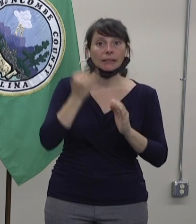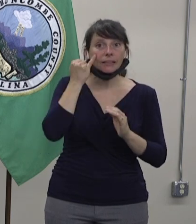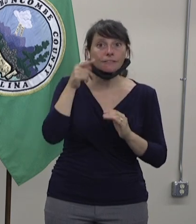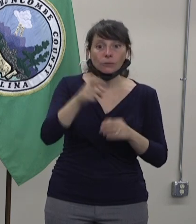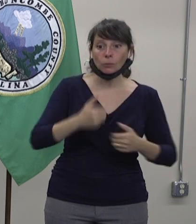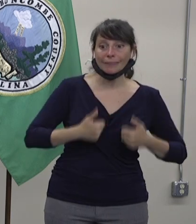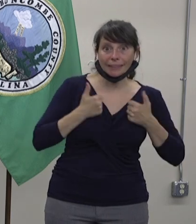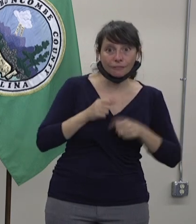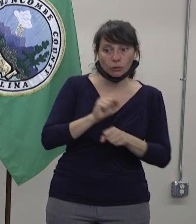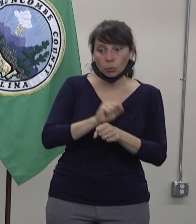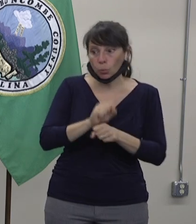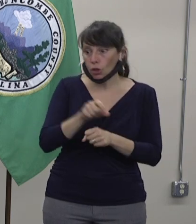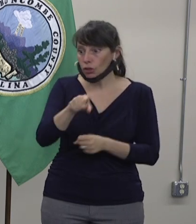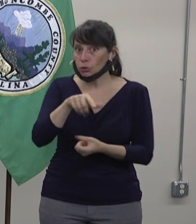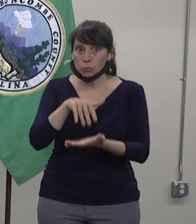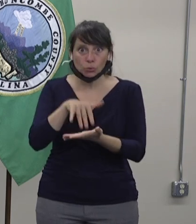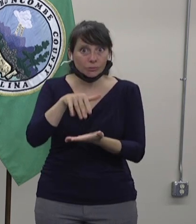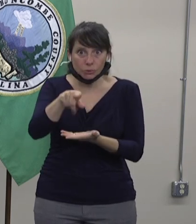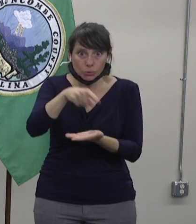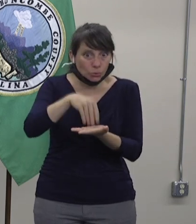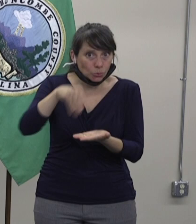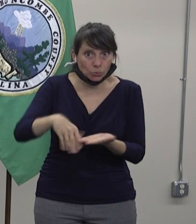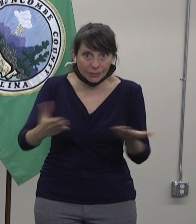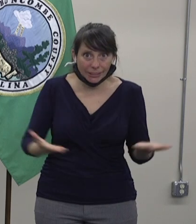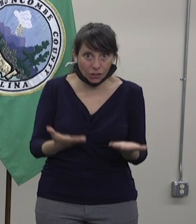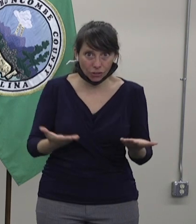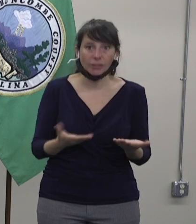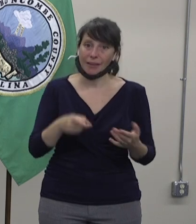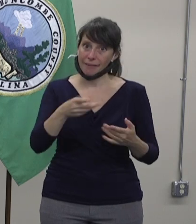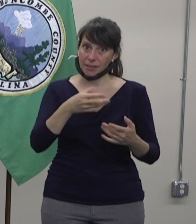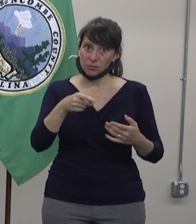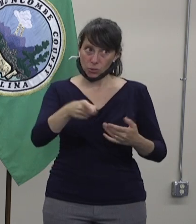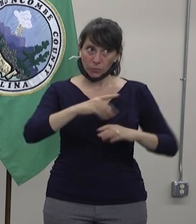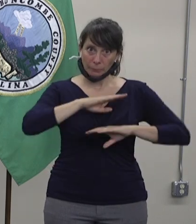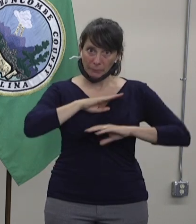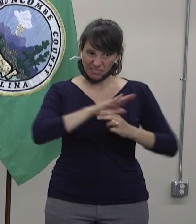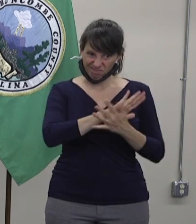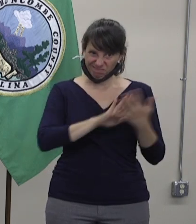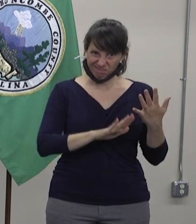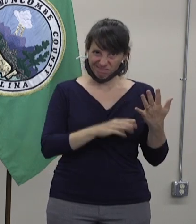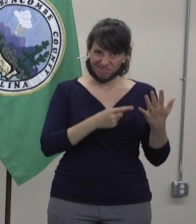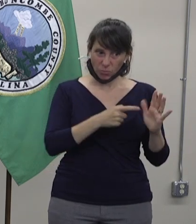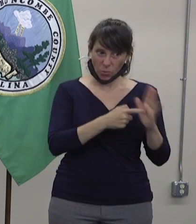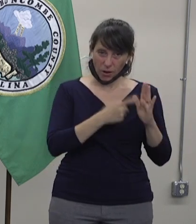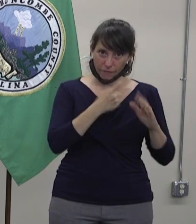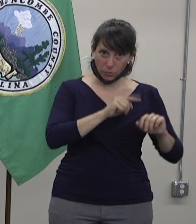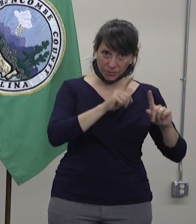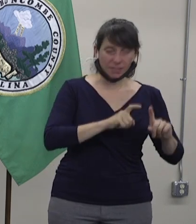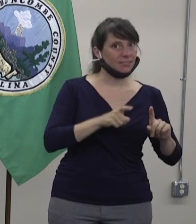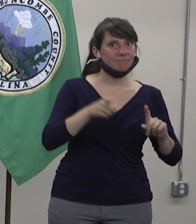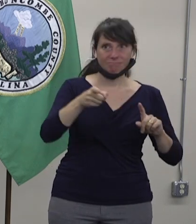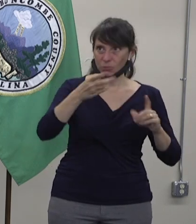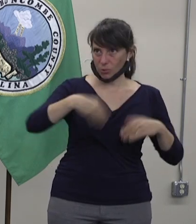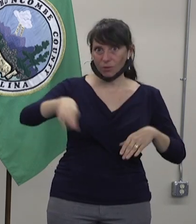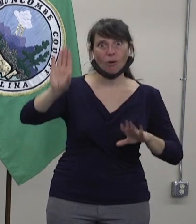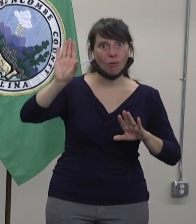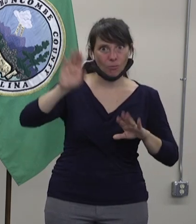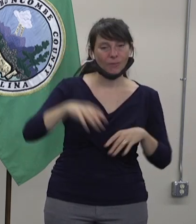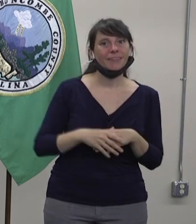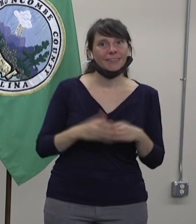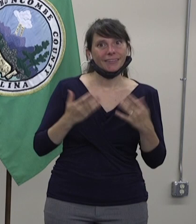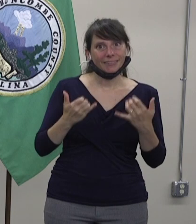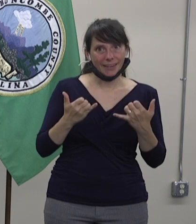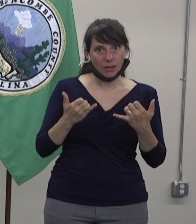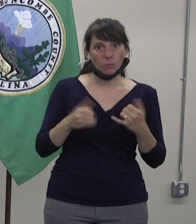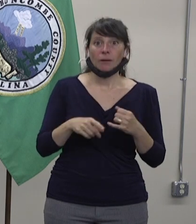Buncombe County and meets the criteria for testing. In a major change from the previous testing sites, people will now need